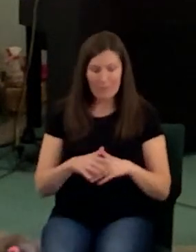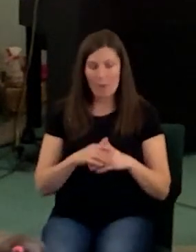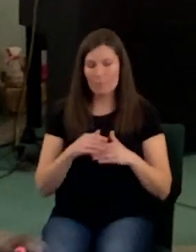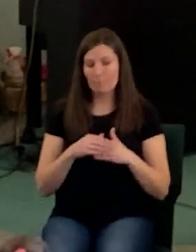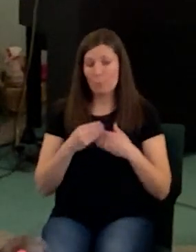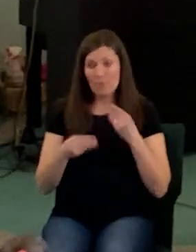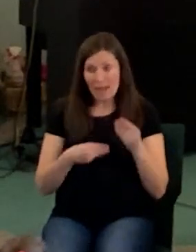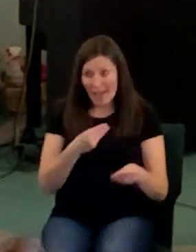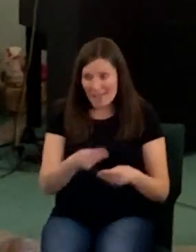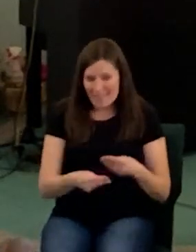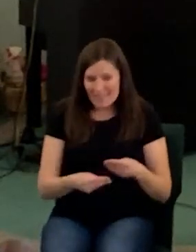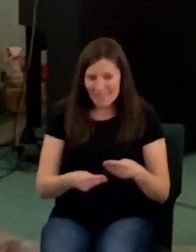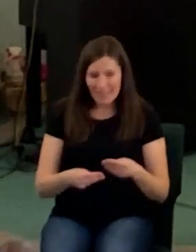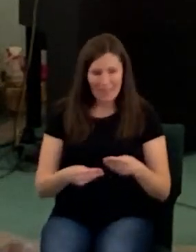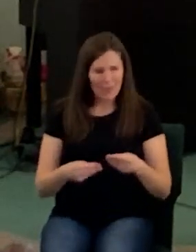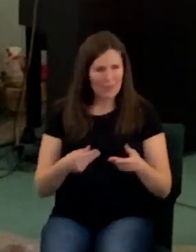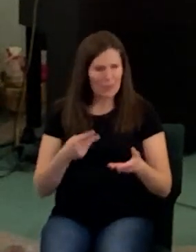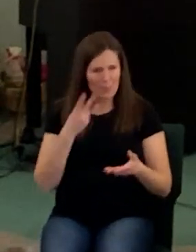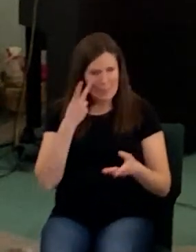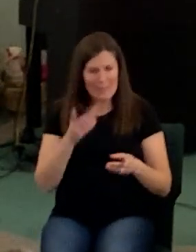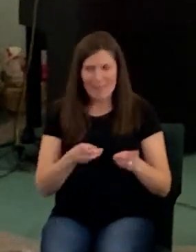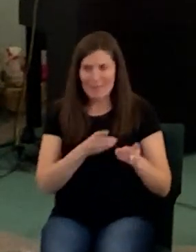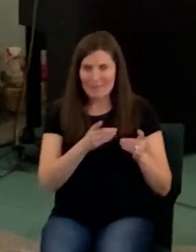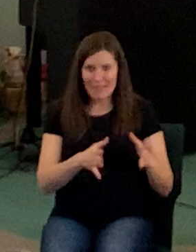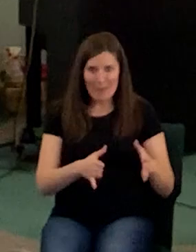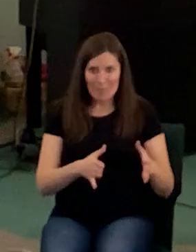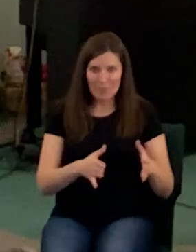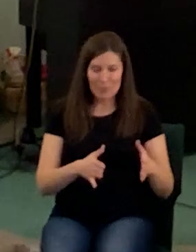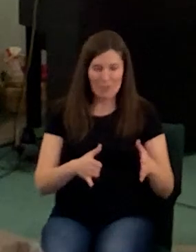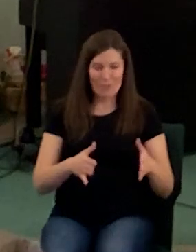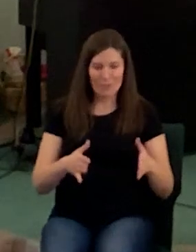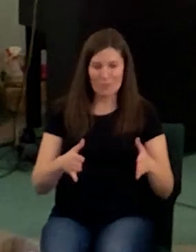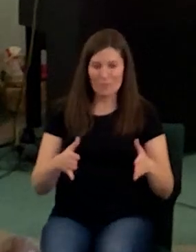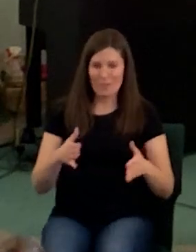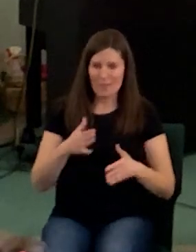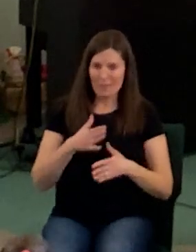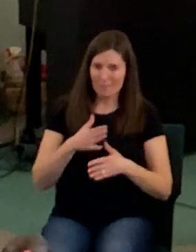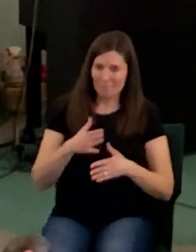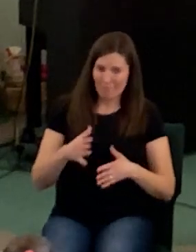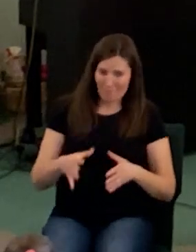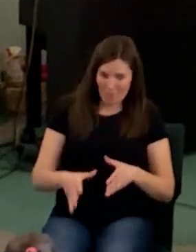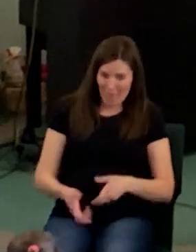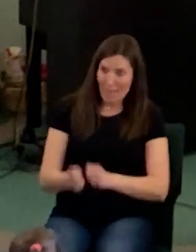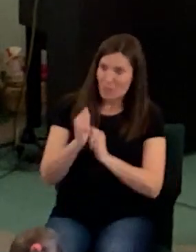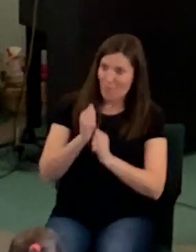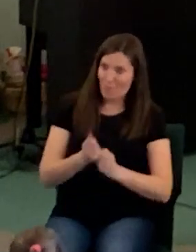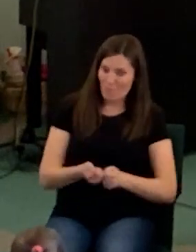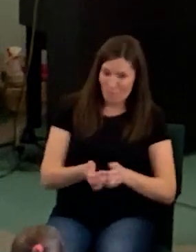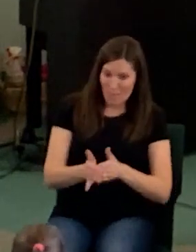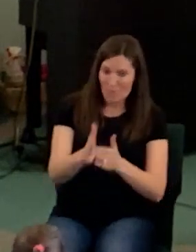they got to get their fish and come to land, and they got to enjoy a meal with Jesus.